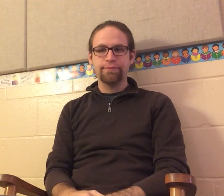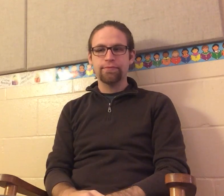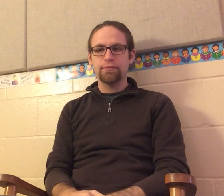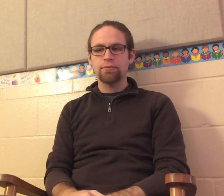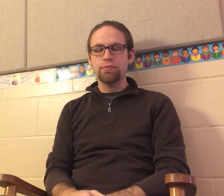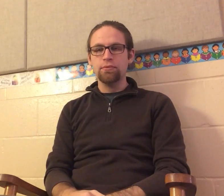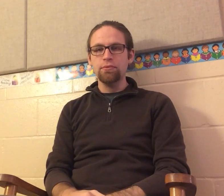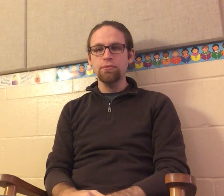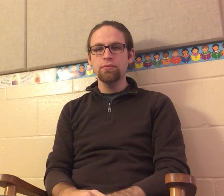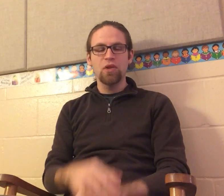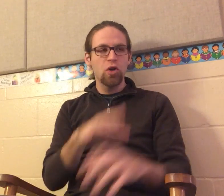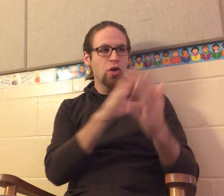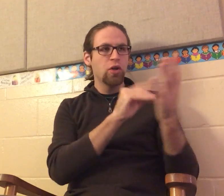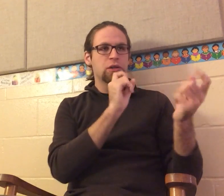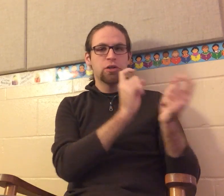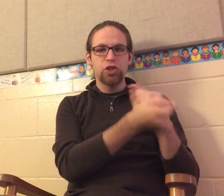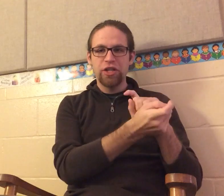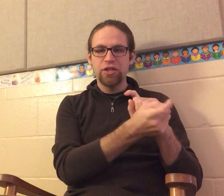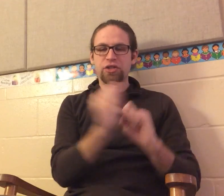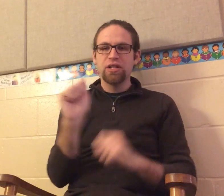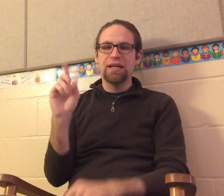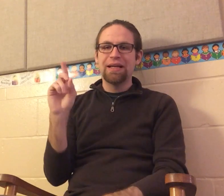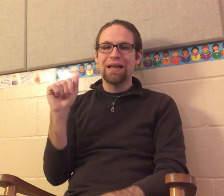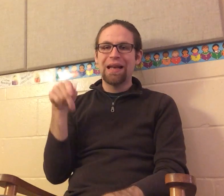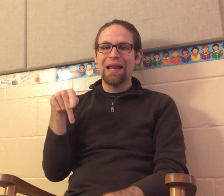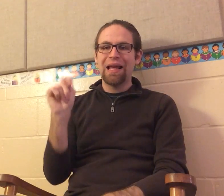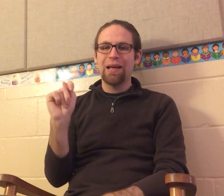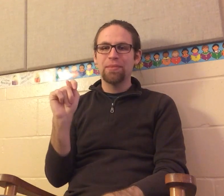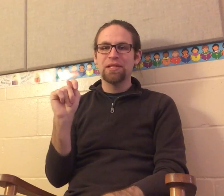They've learned to adapt or adjust to their ever-changing environment.